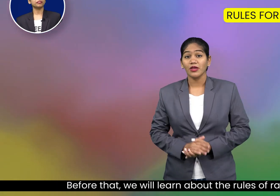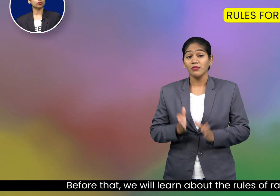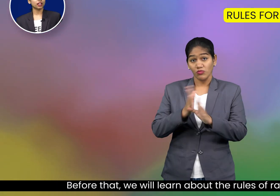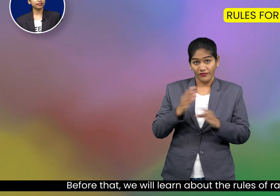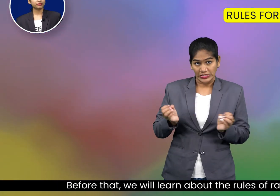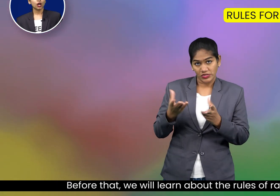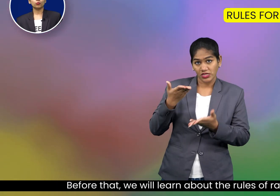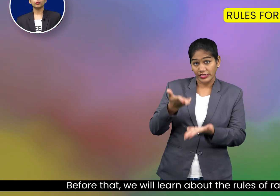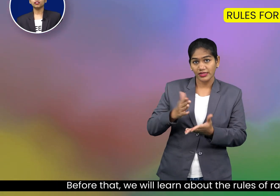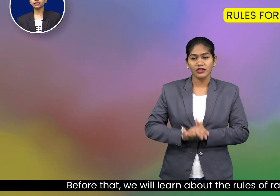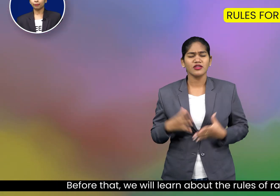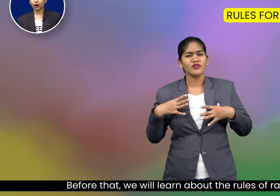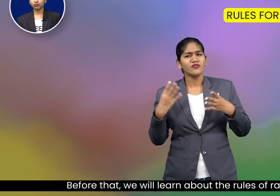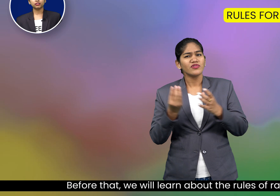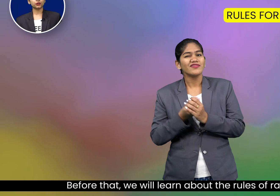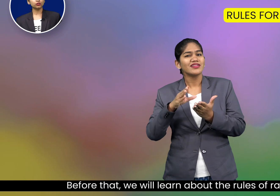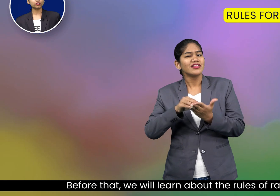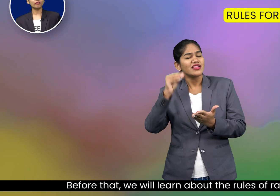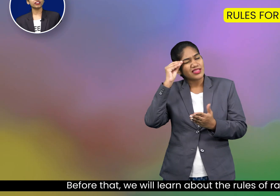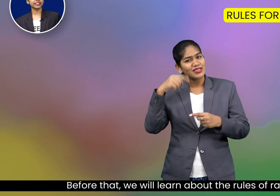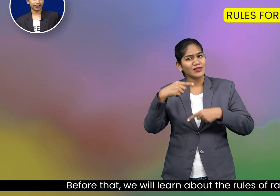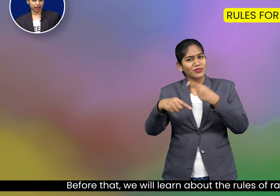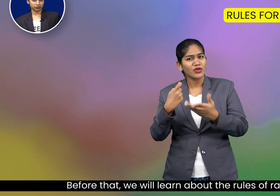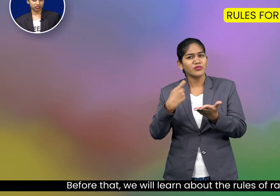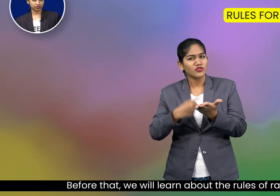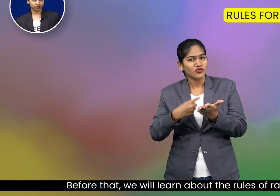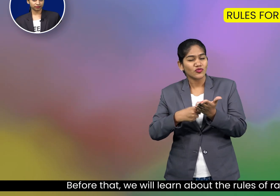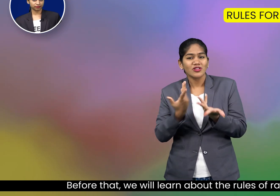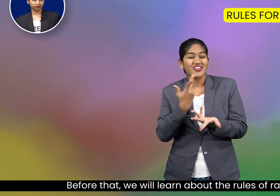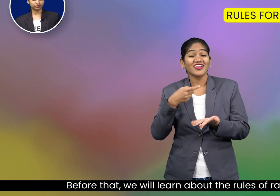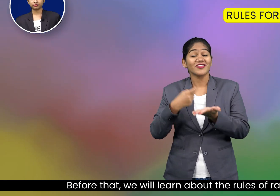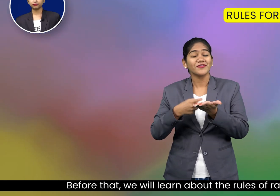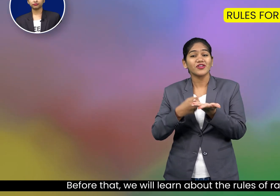Before that, we will learn about the rules of ray diagrams.